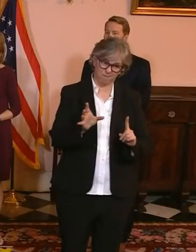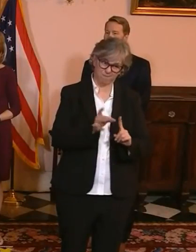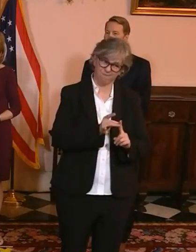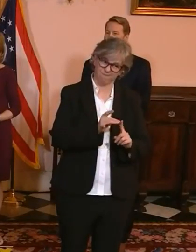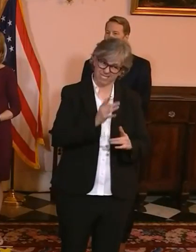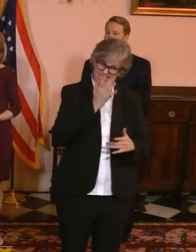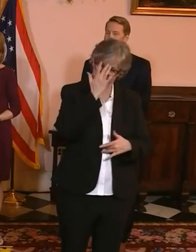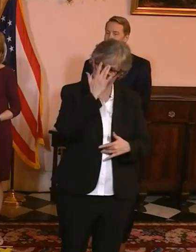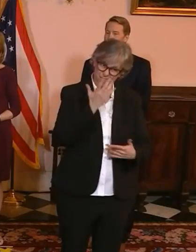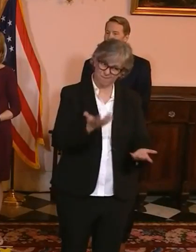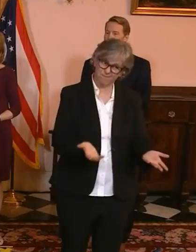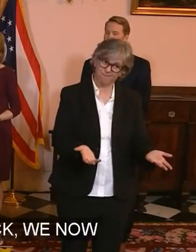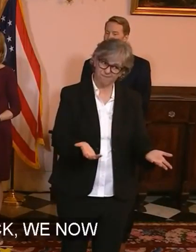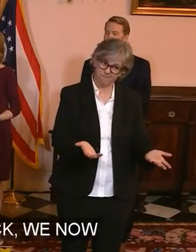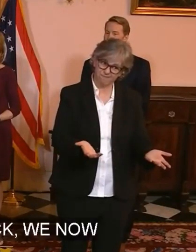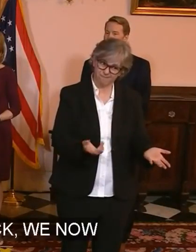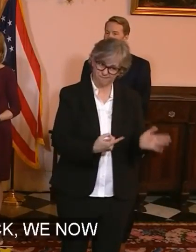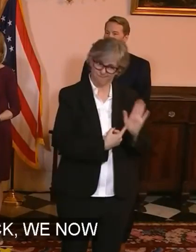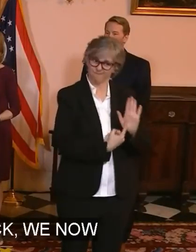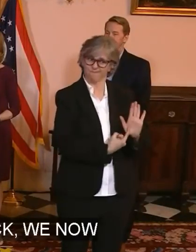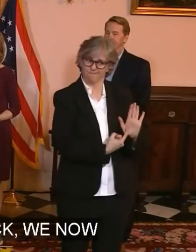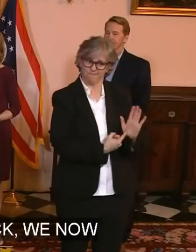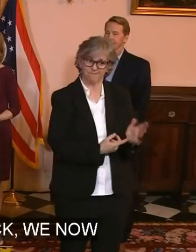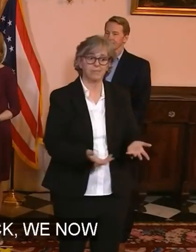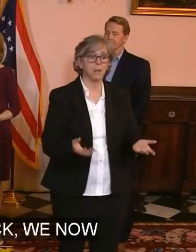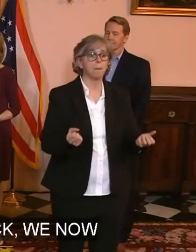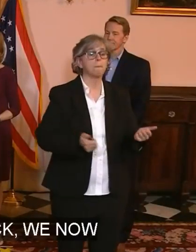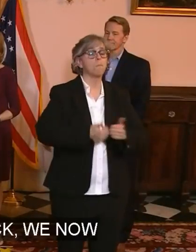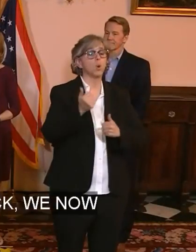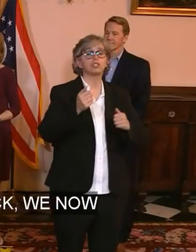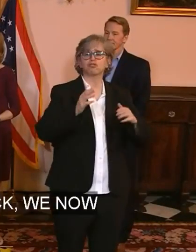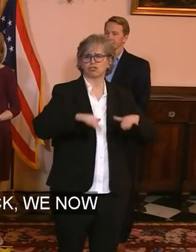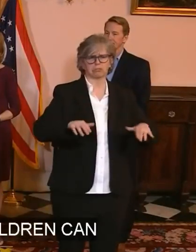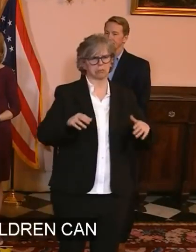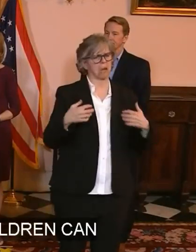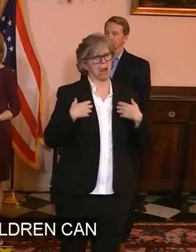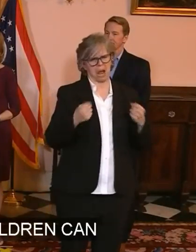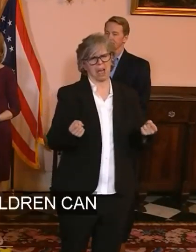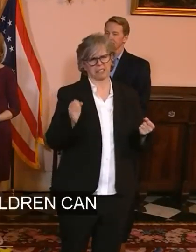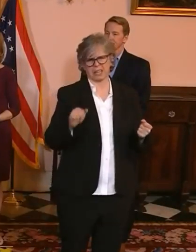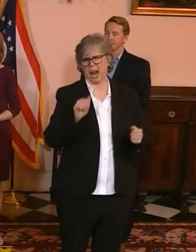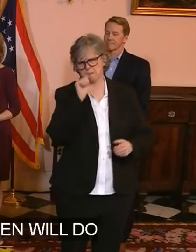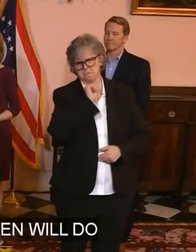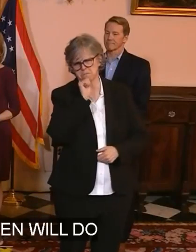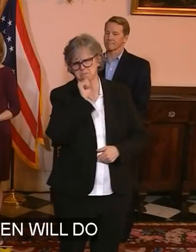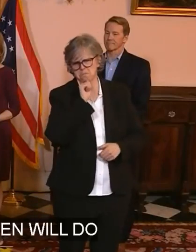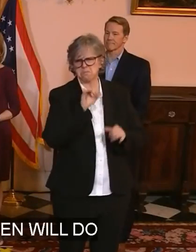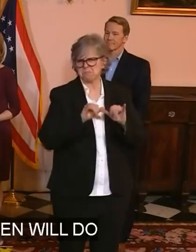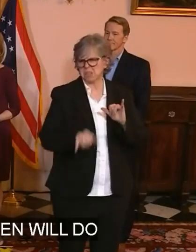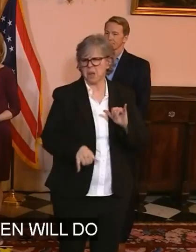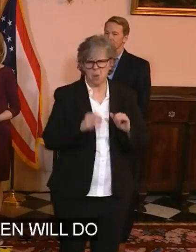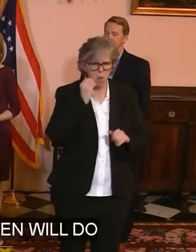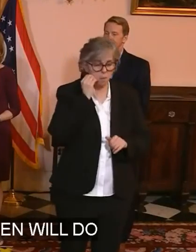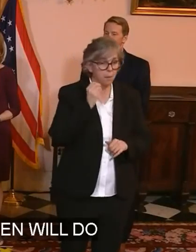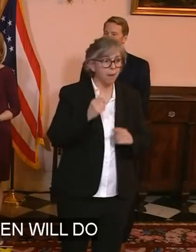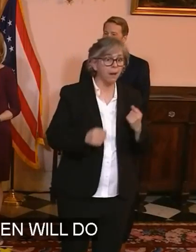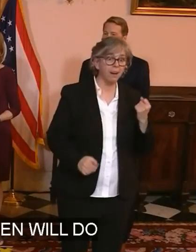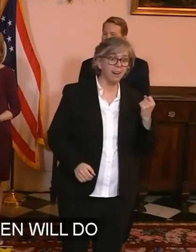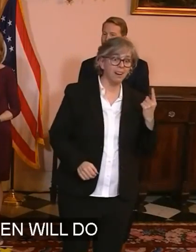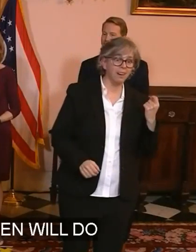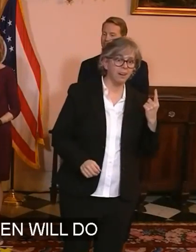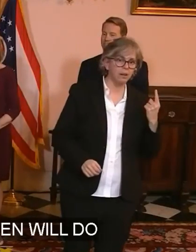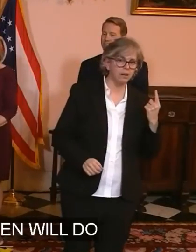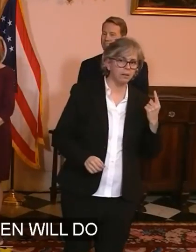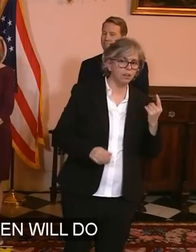healthy children will do well, and you can keep them at home, but talk to your pediatrician. We do, again, have